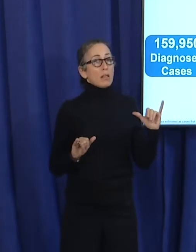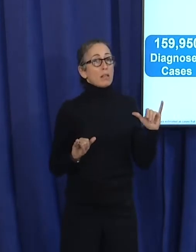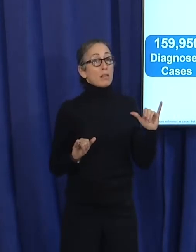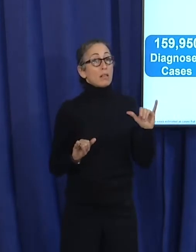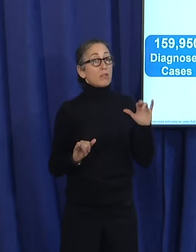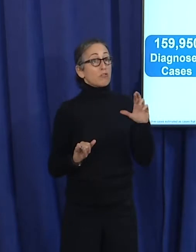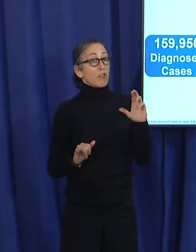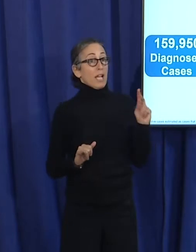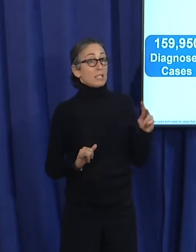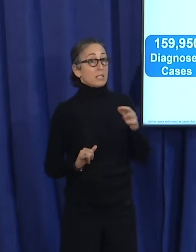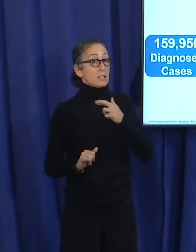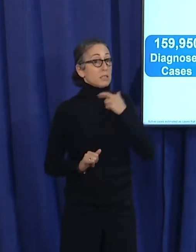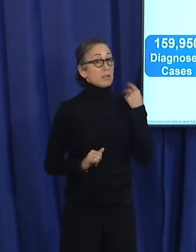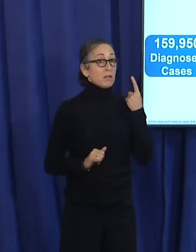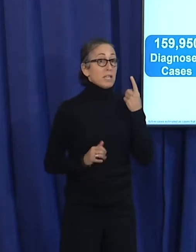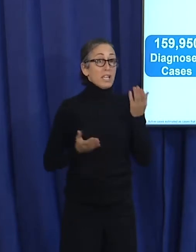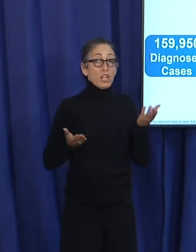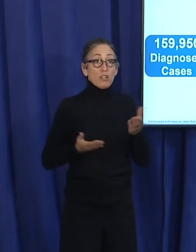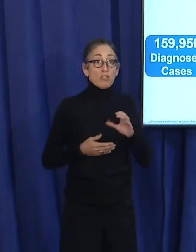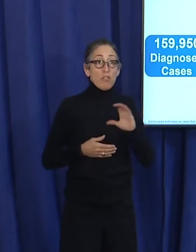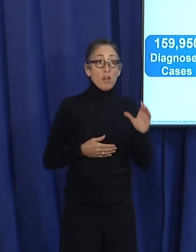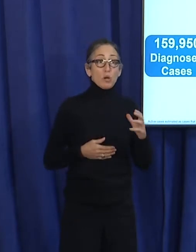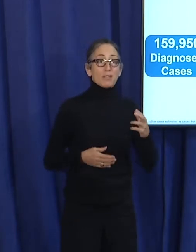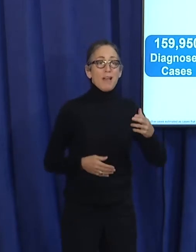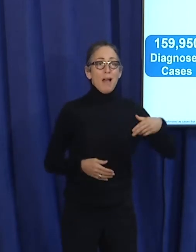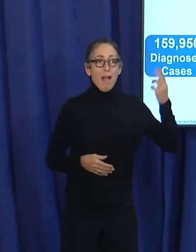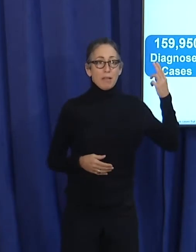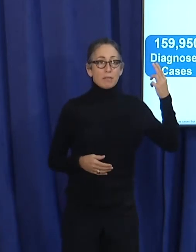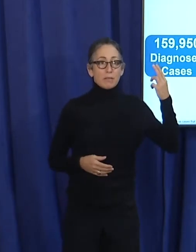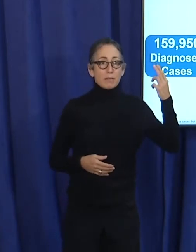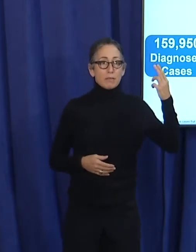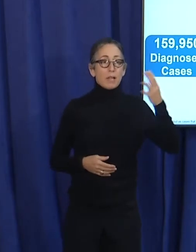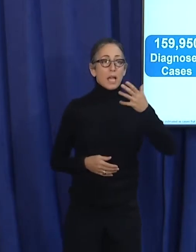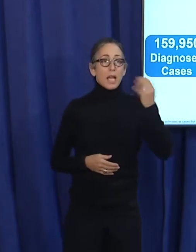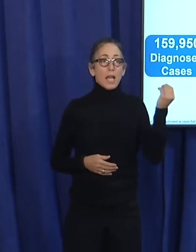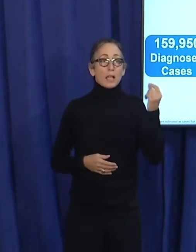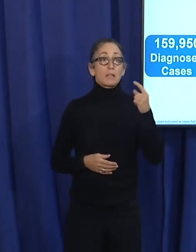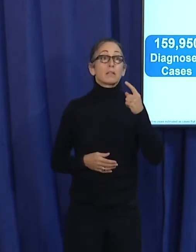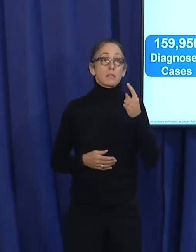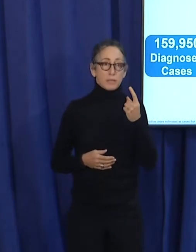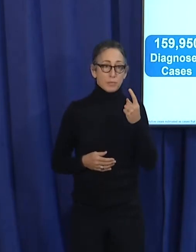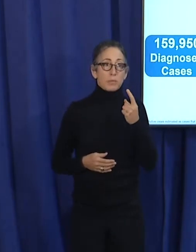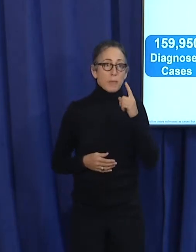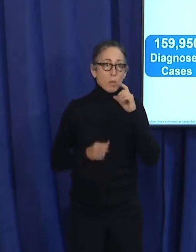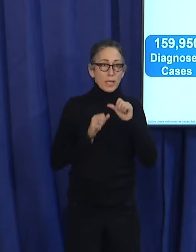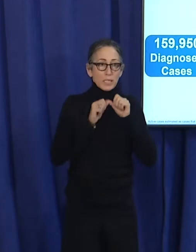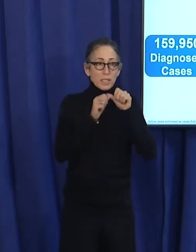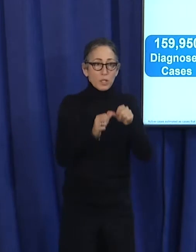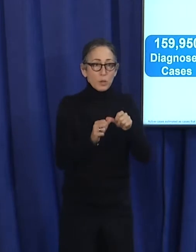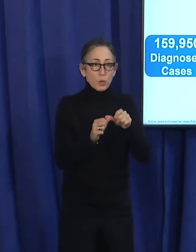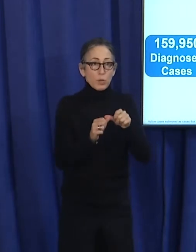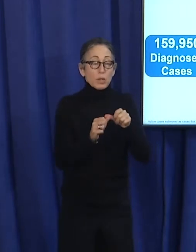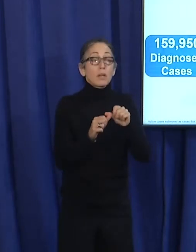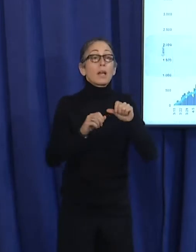for COVID here is high, and gathering remains, unfortunately, a high-risk activity.